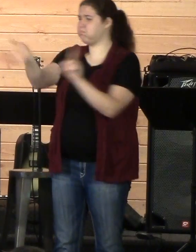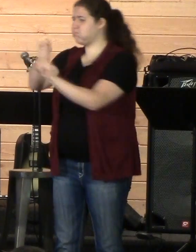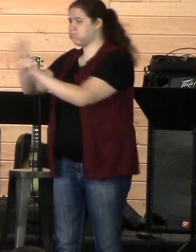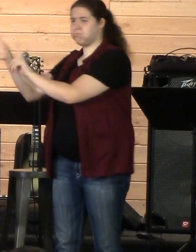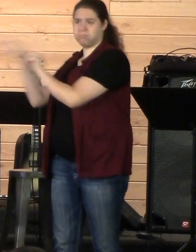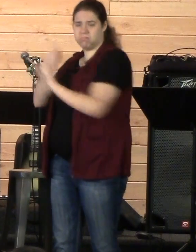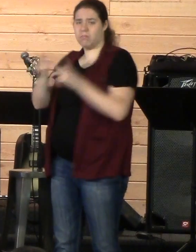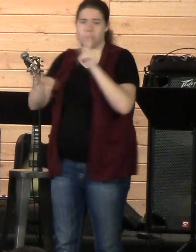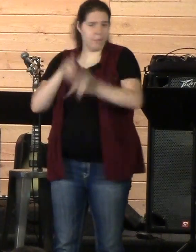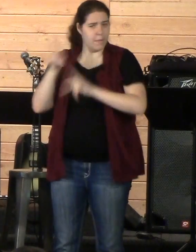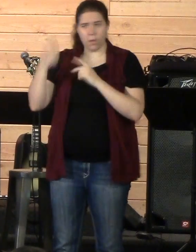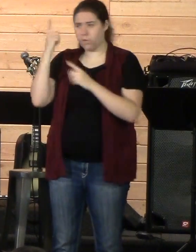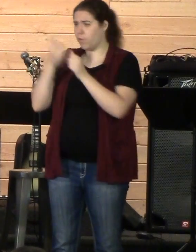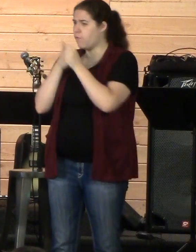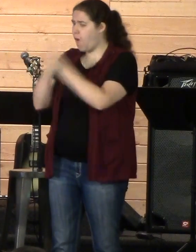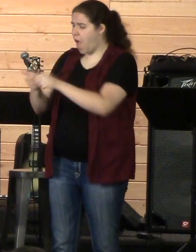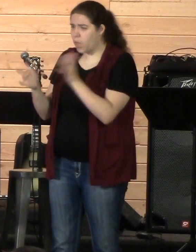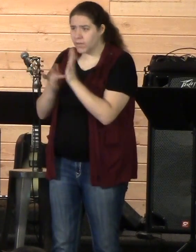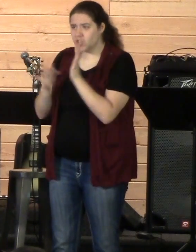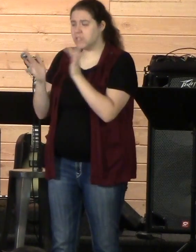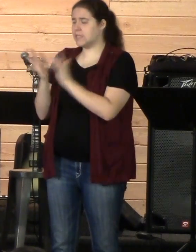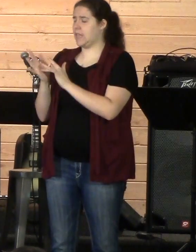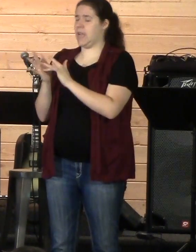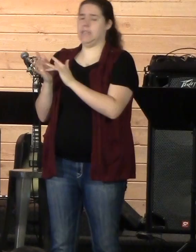or Jesus. And he was coming into